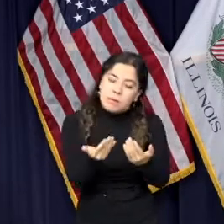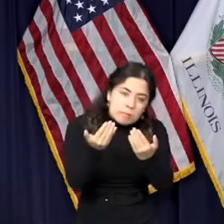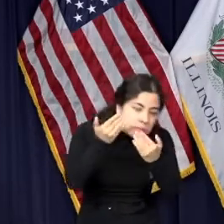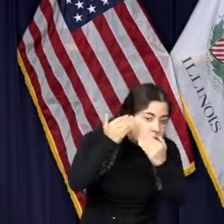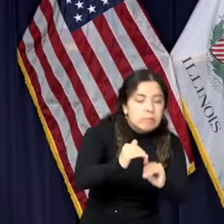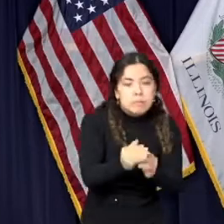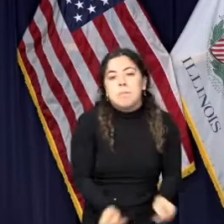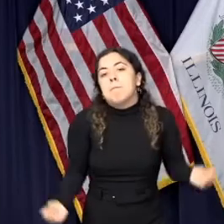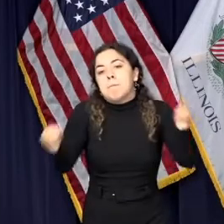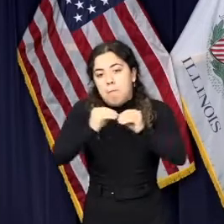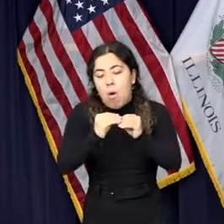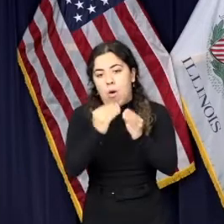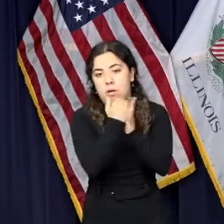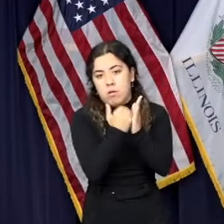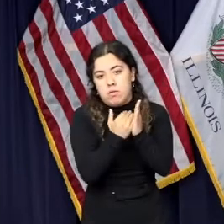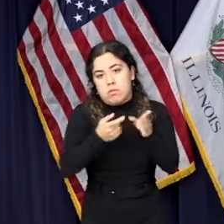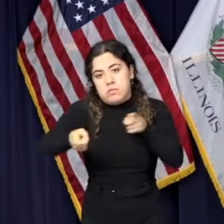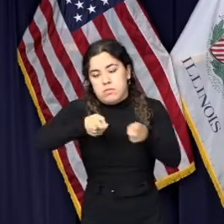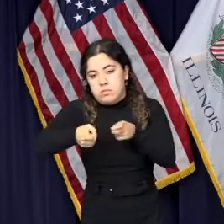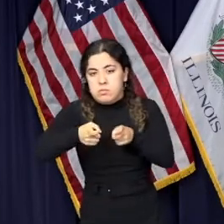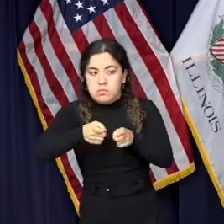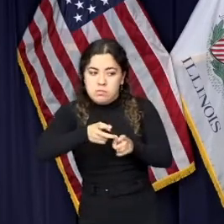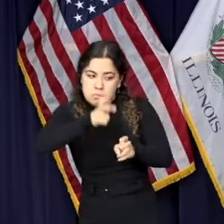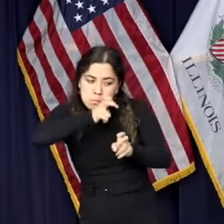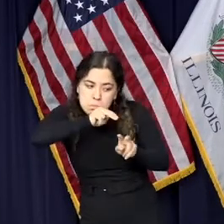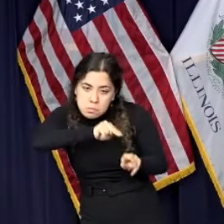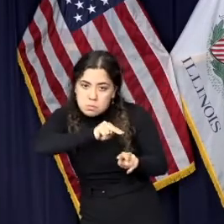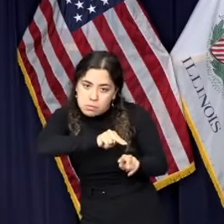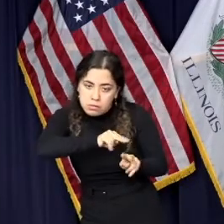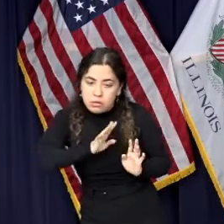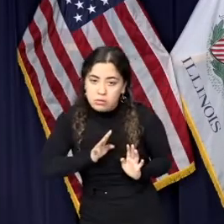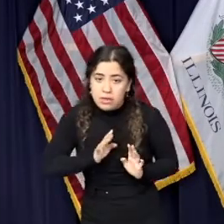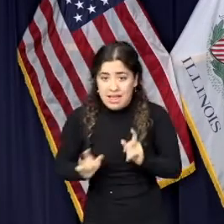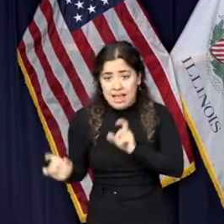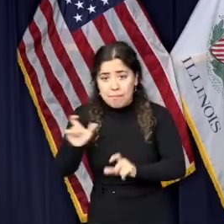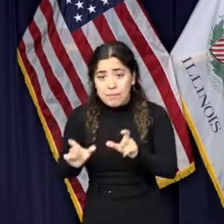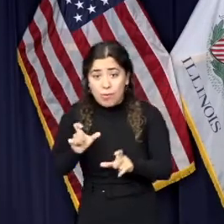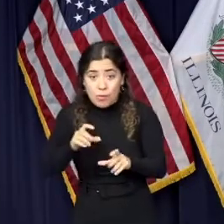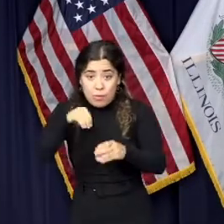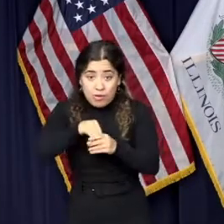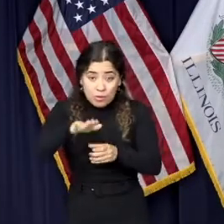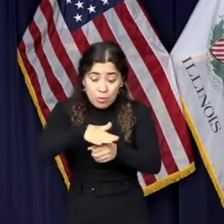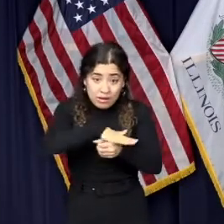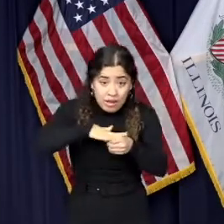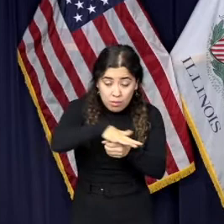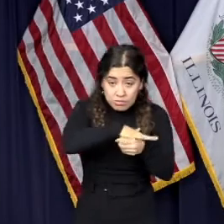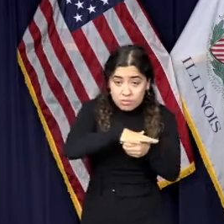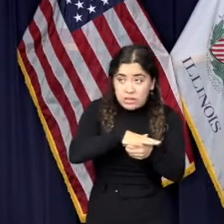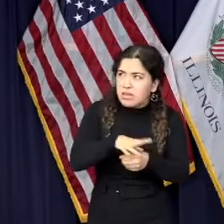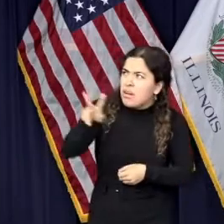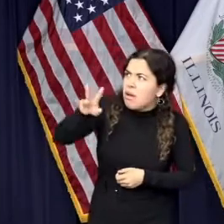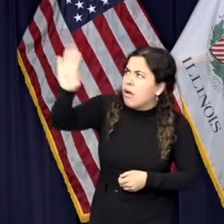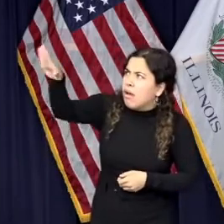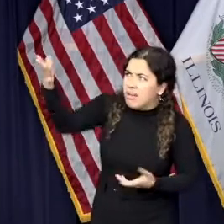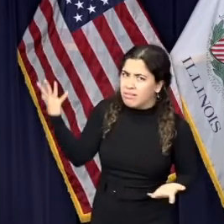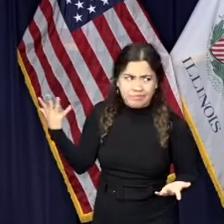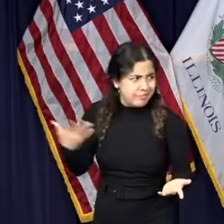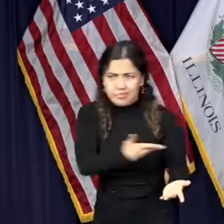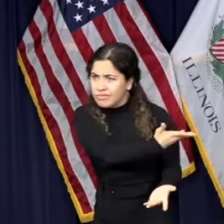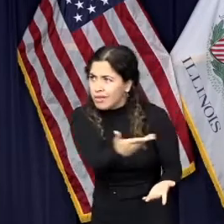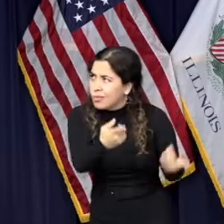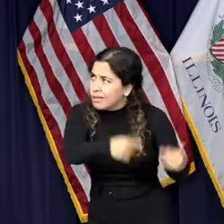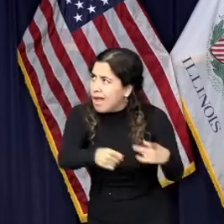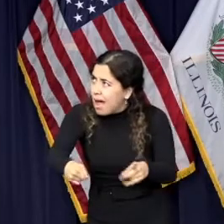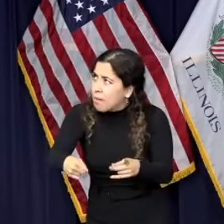should hold your elected leaders accountable. Demand that they take action, because if they don't, they could send